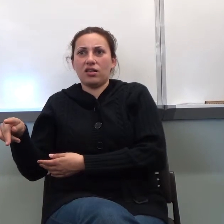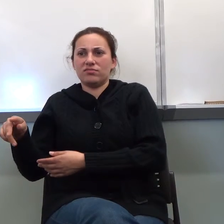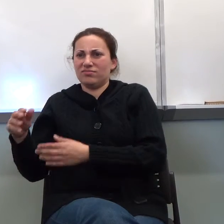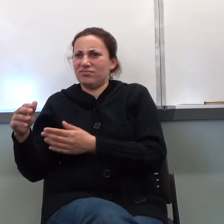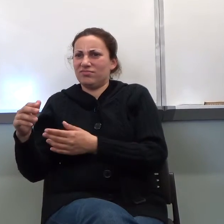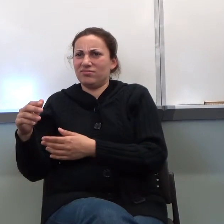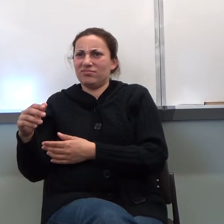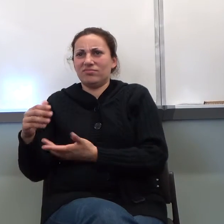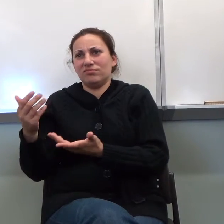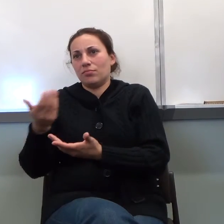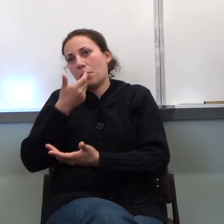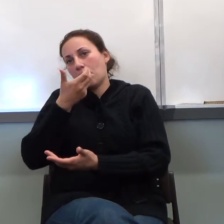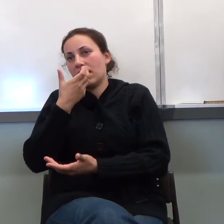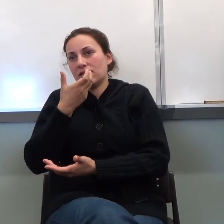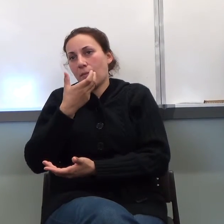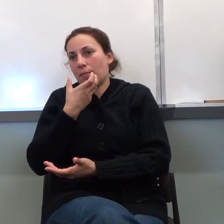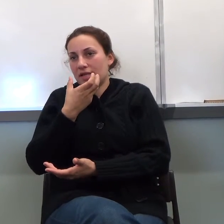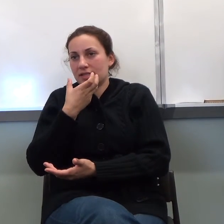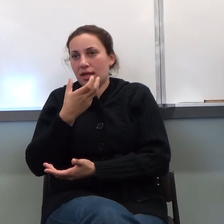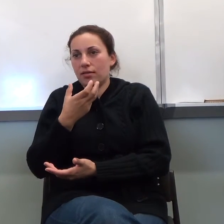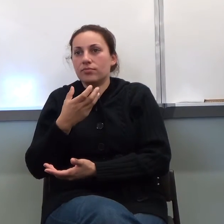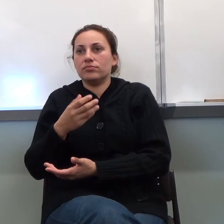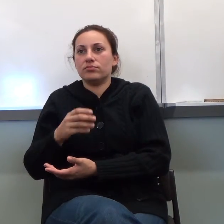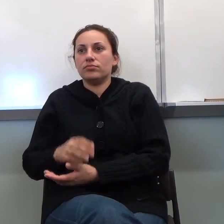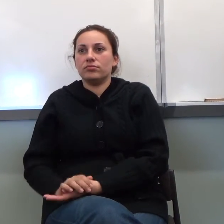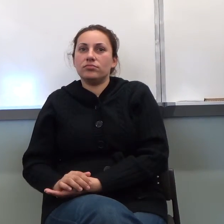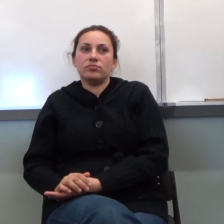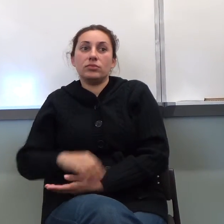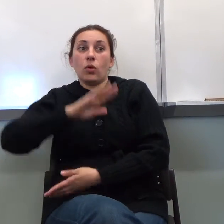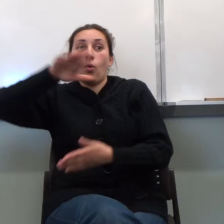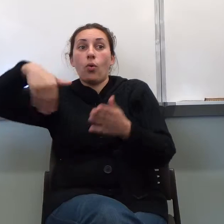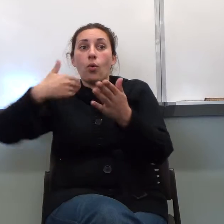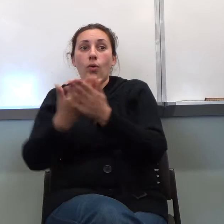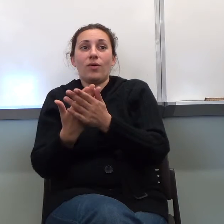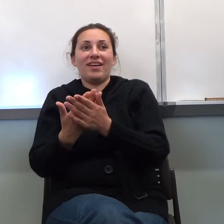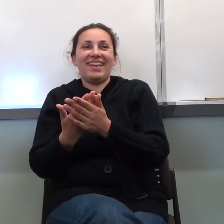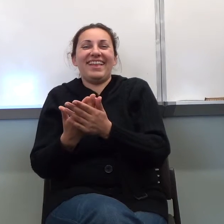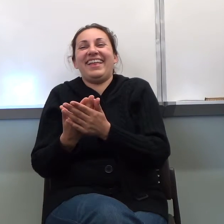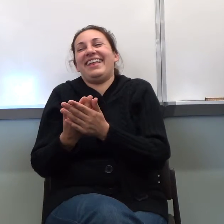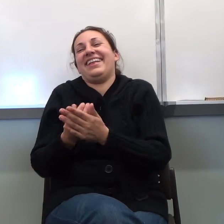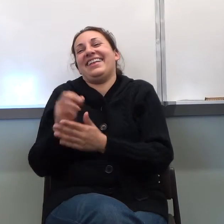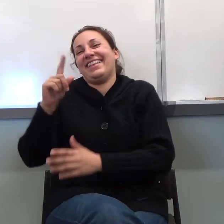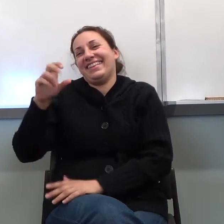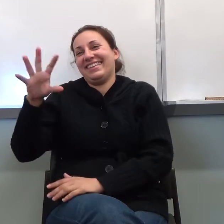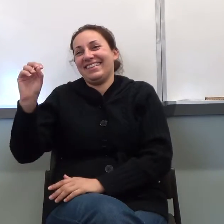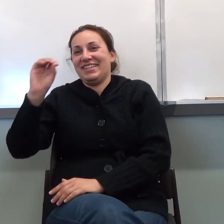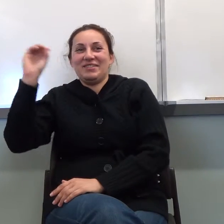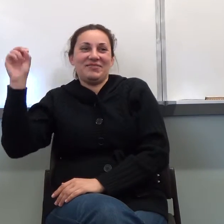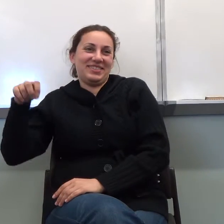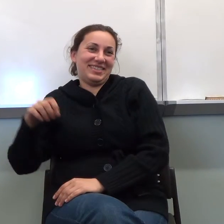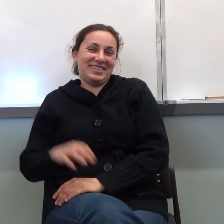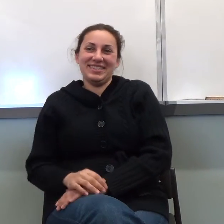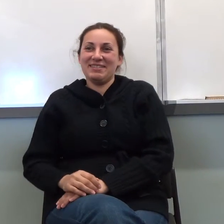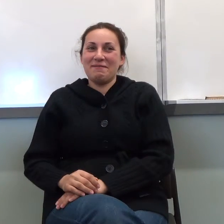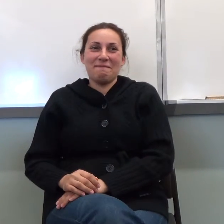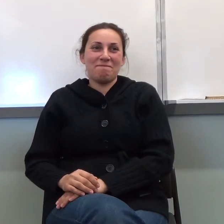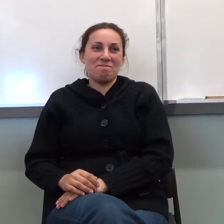the 50%. So the entire thing together is 150%. That's what that picture represents.